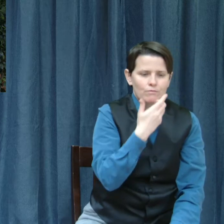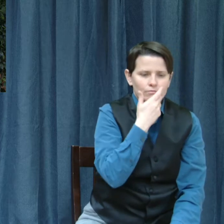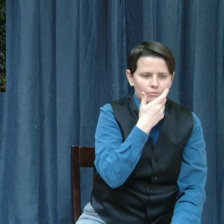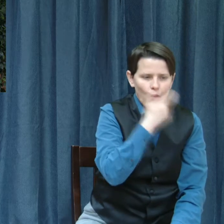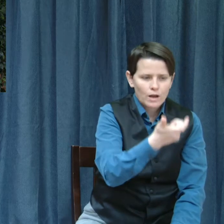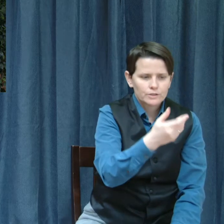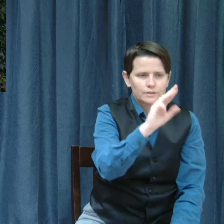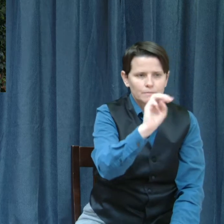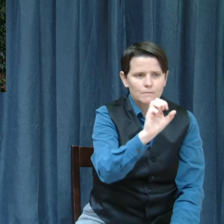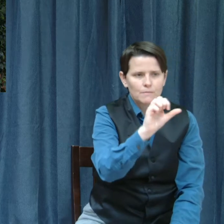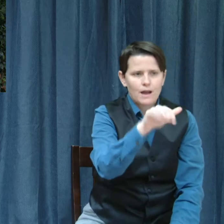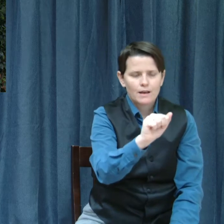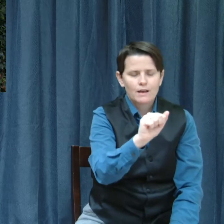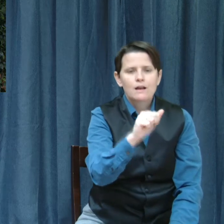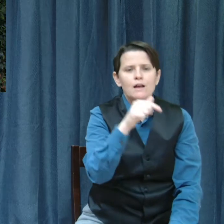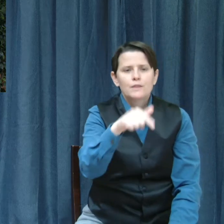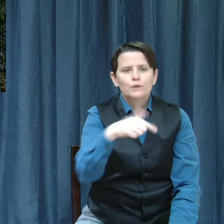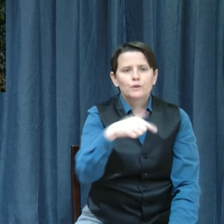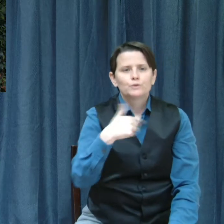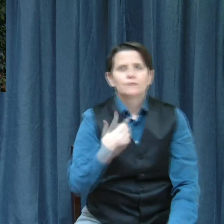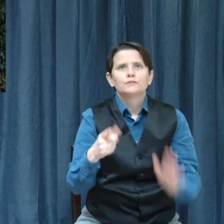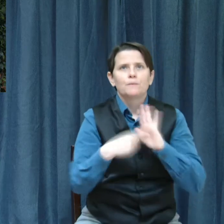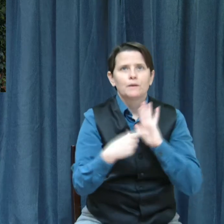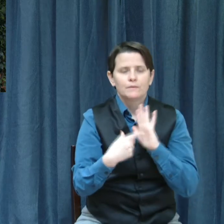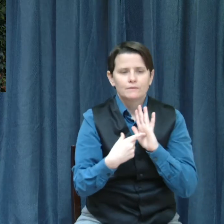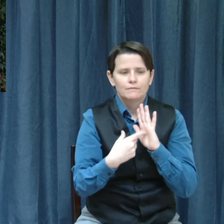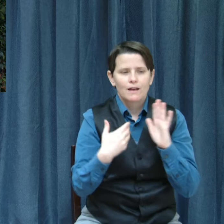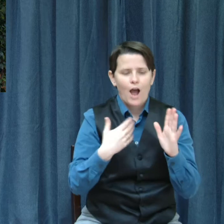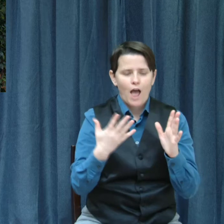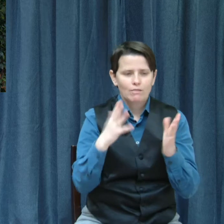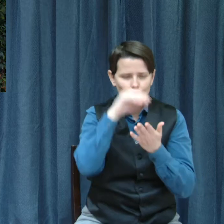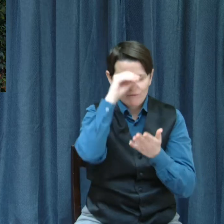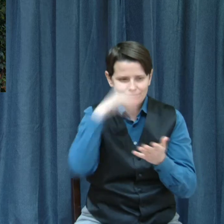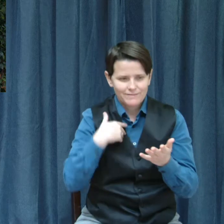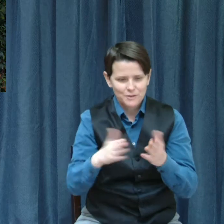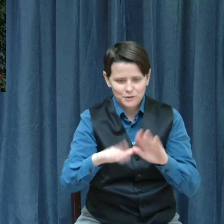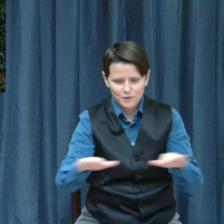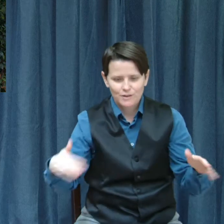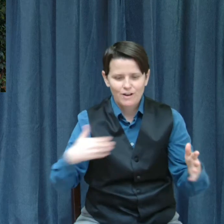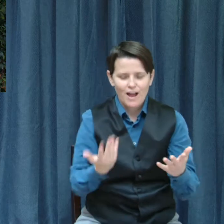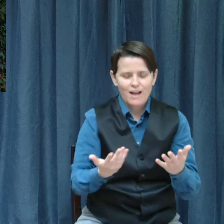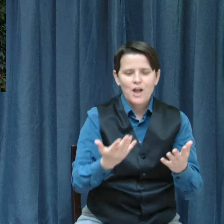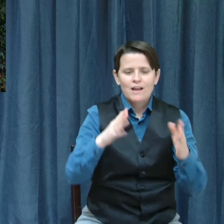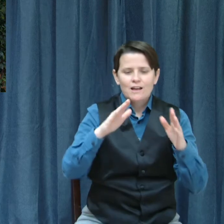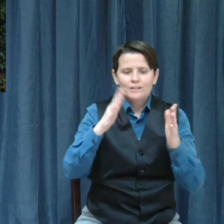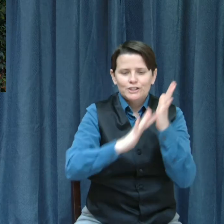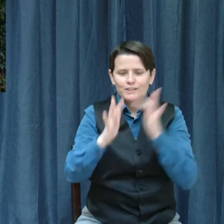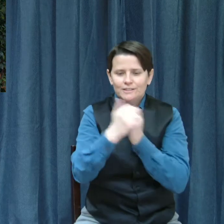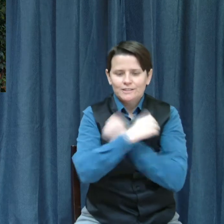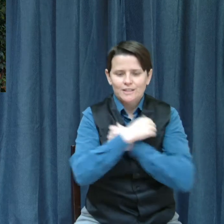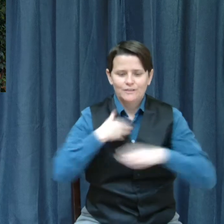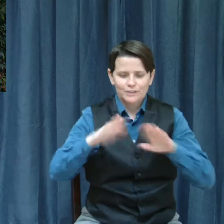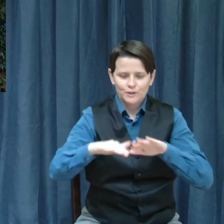church as a little child. It was called Jesus Loves the Little Children. All the children of the world, red and yellow, black and white, they are